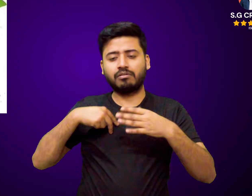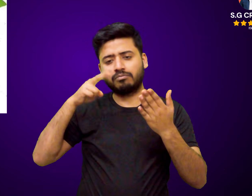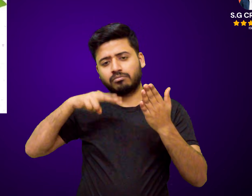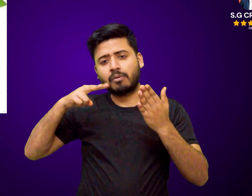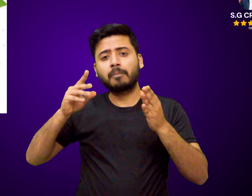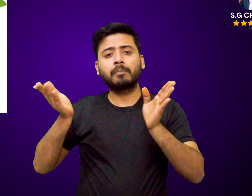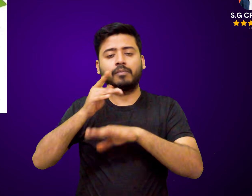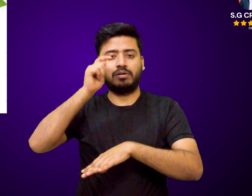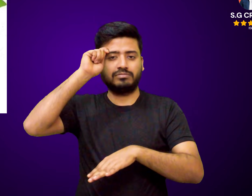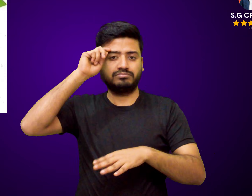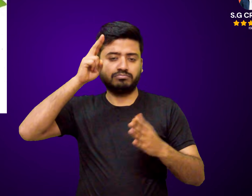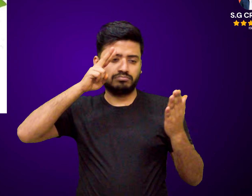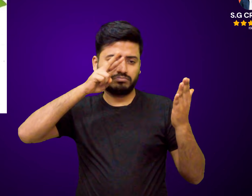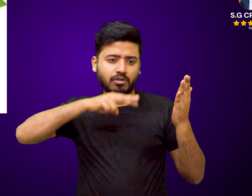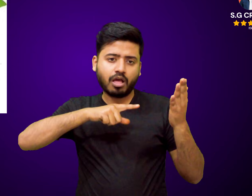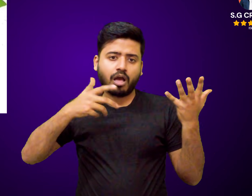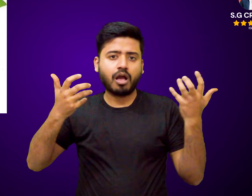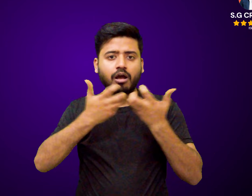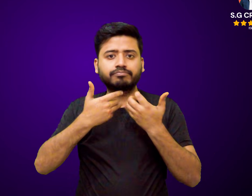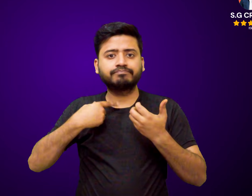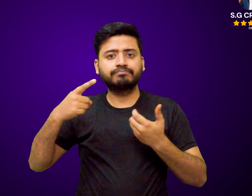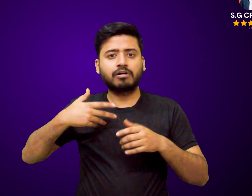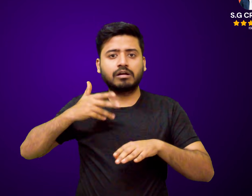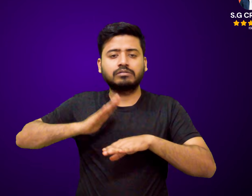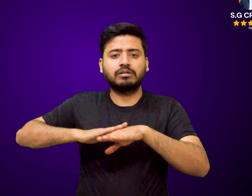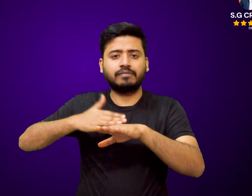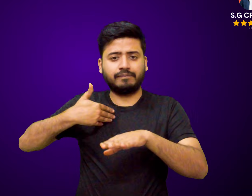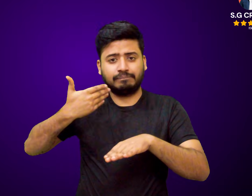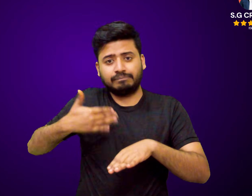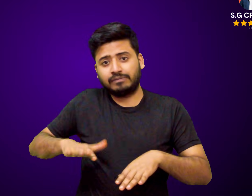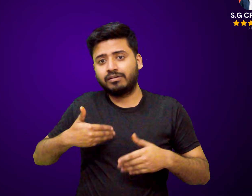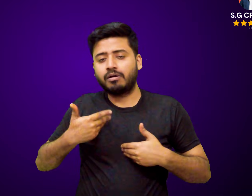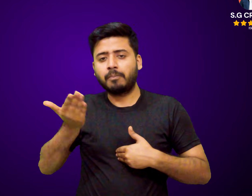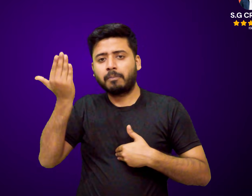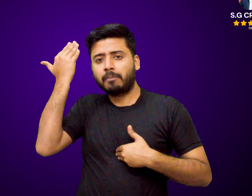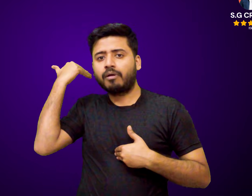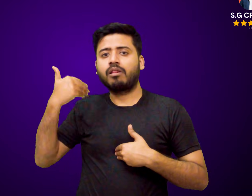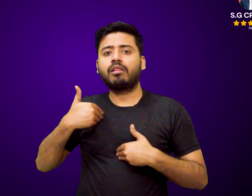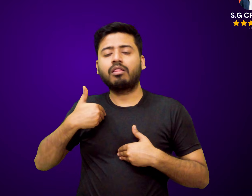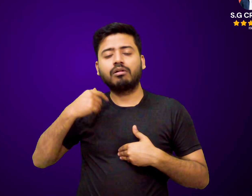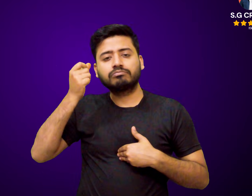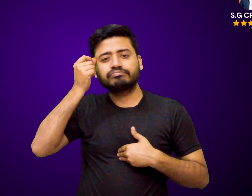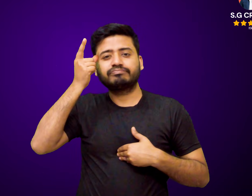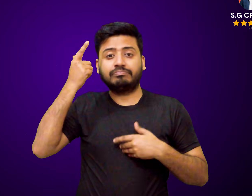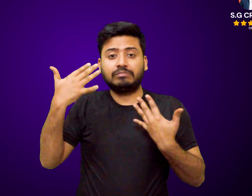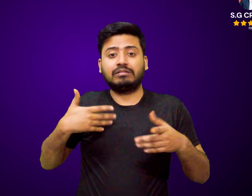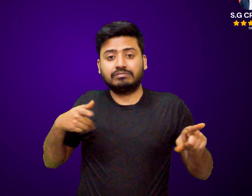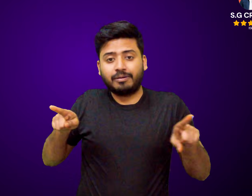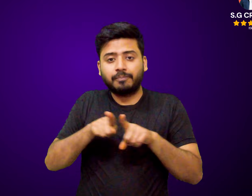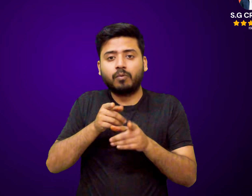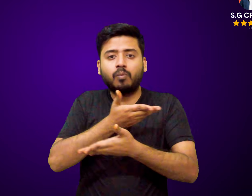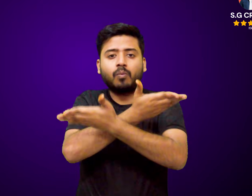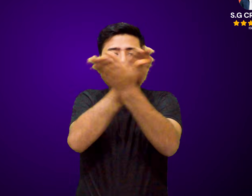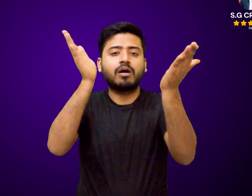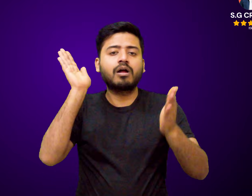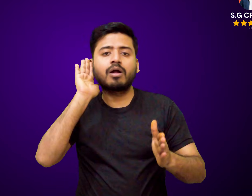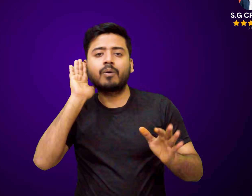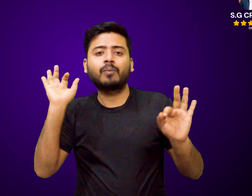of finding foreign particles or having adverse reactions have been reported in online forums, but these are generally considered anecdotal and